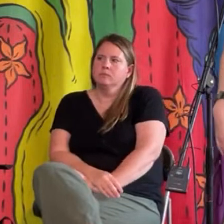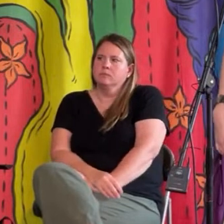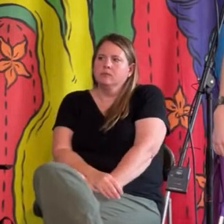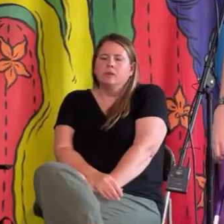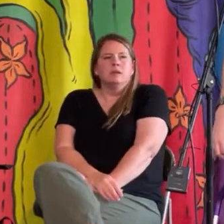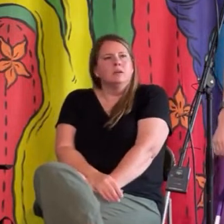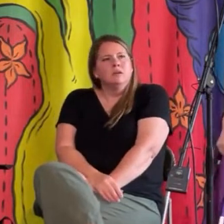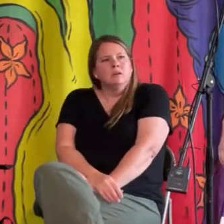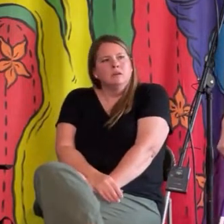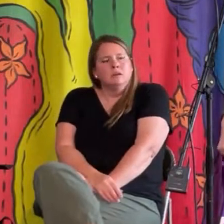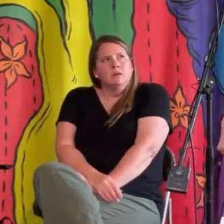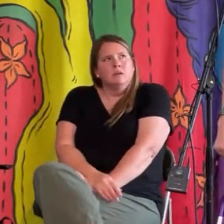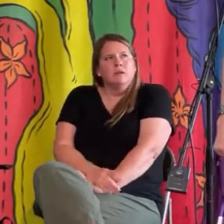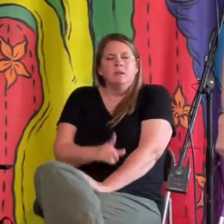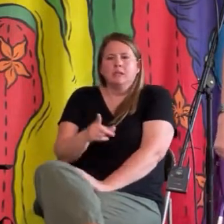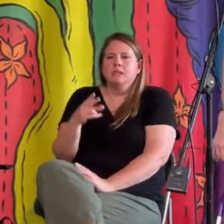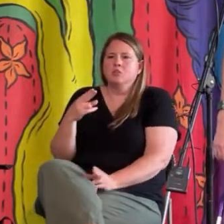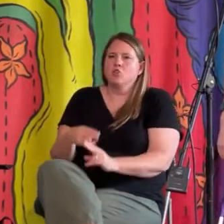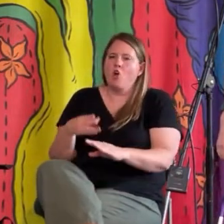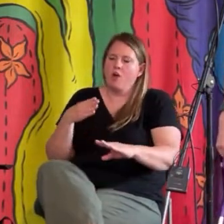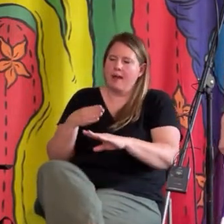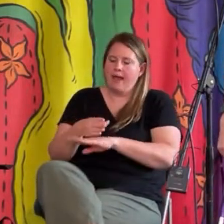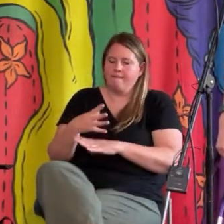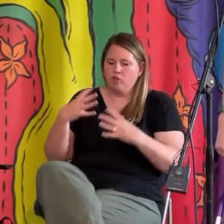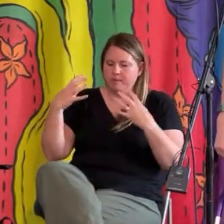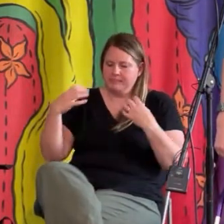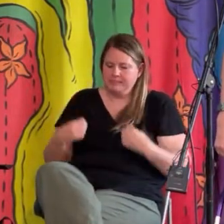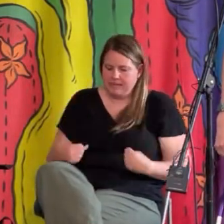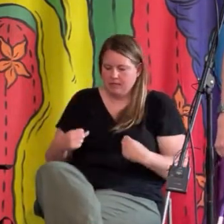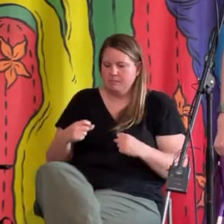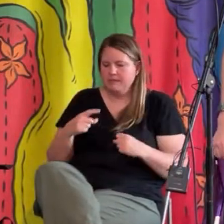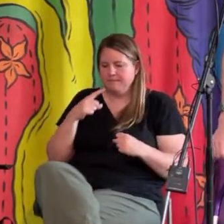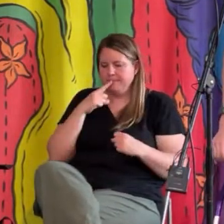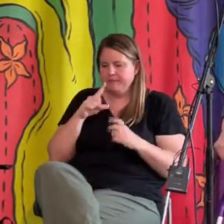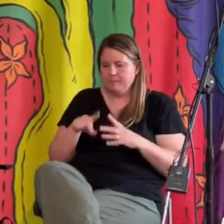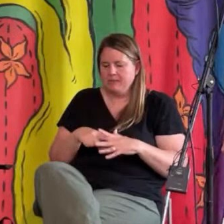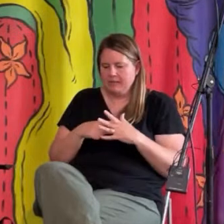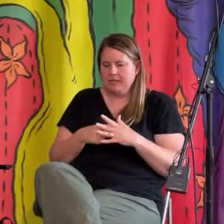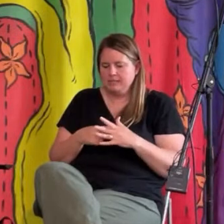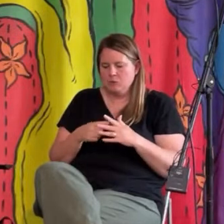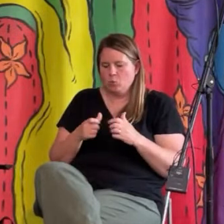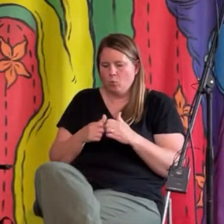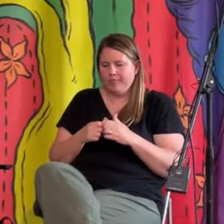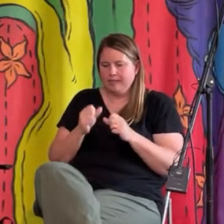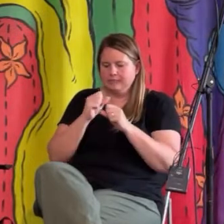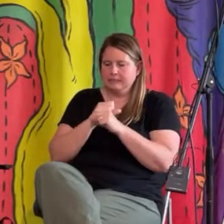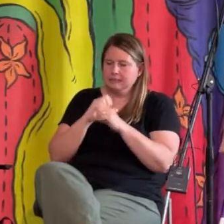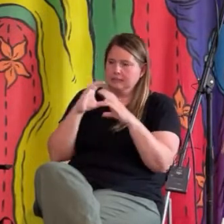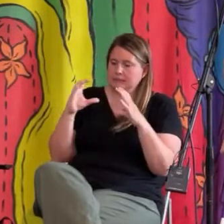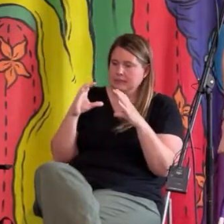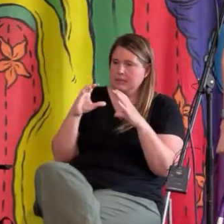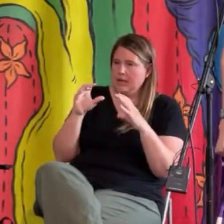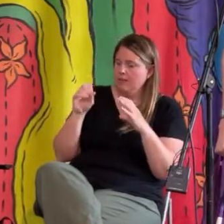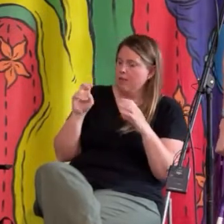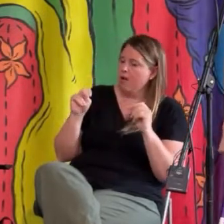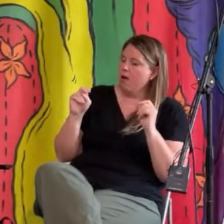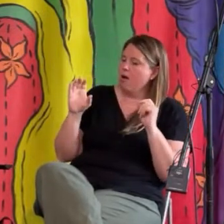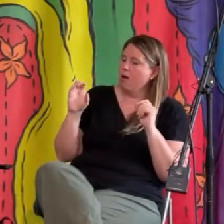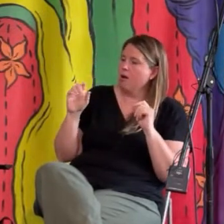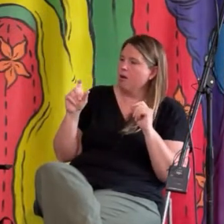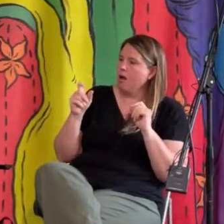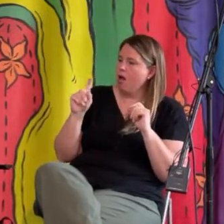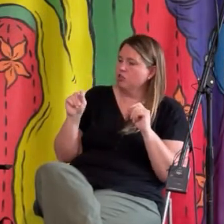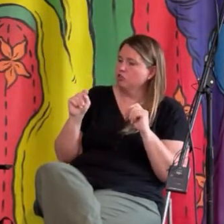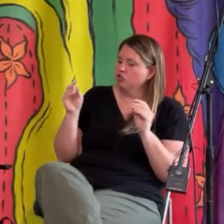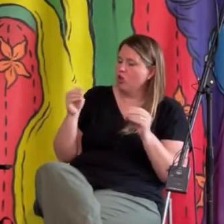This is called After the Mastectomy, and it begins with a scene that really happened. At the oncologist's office, a man stares. I